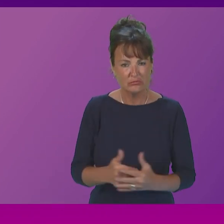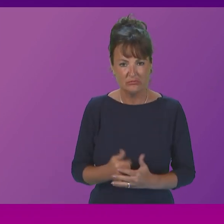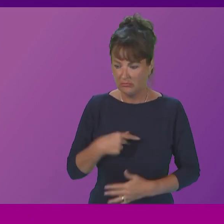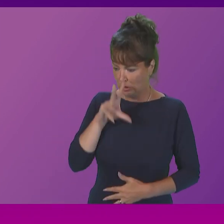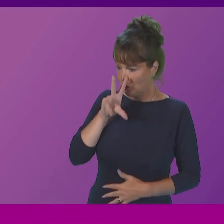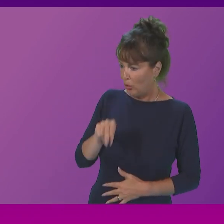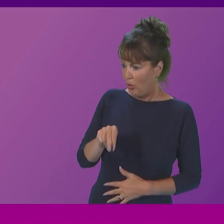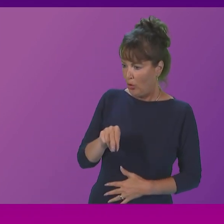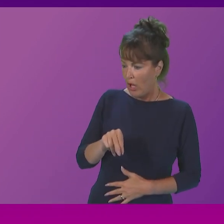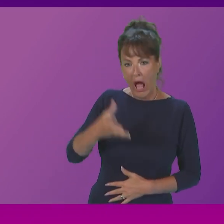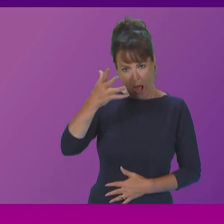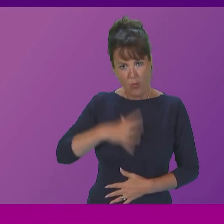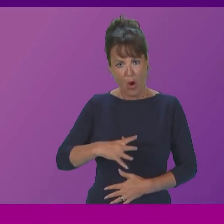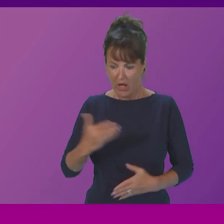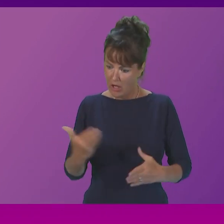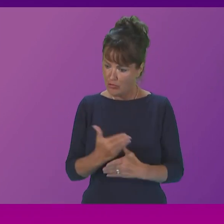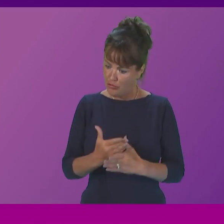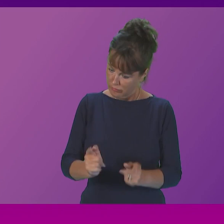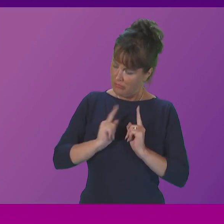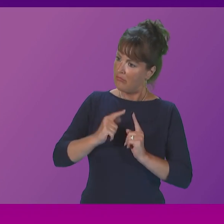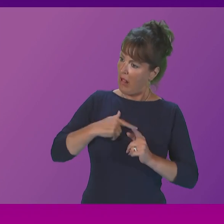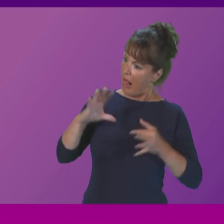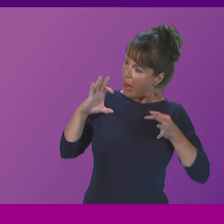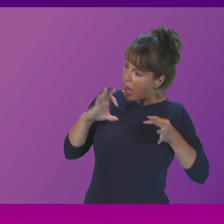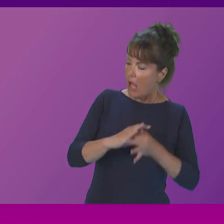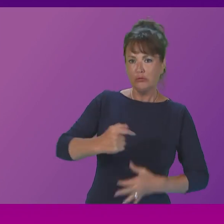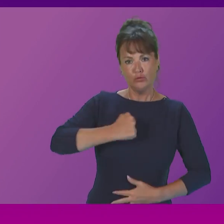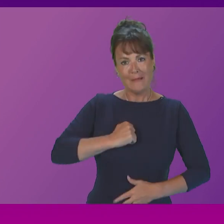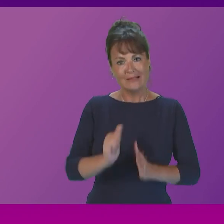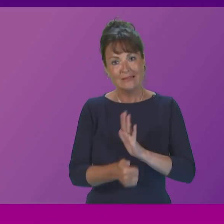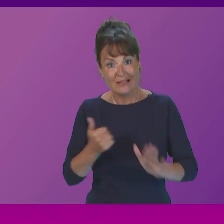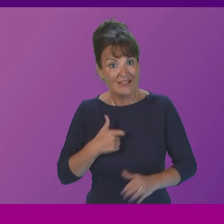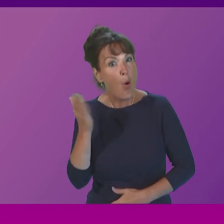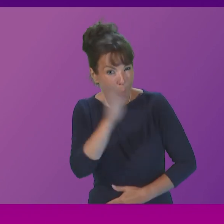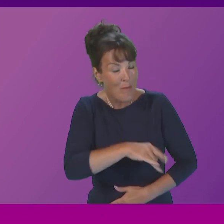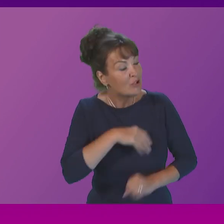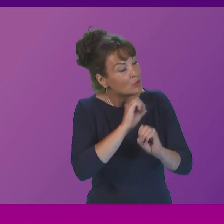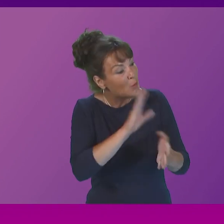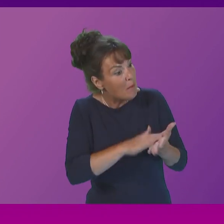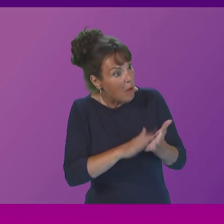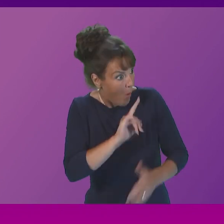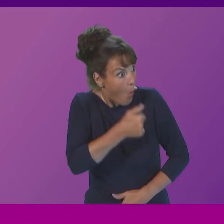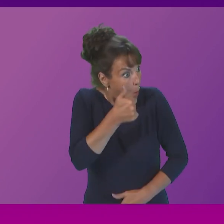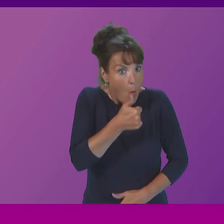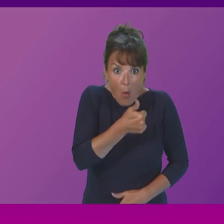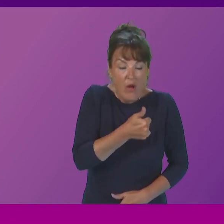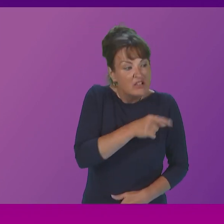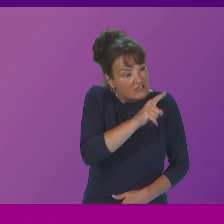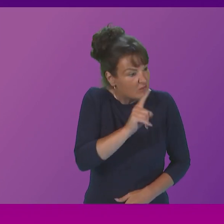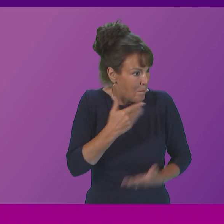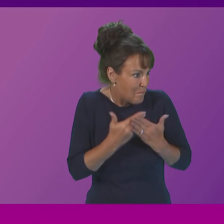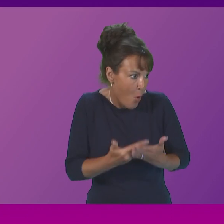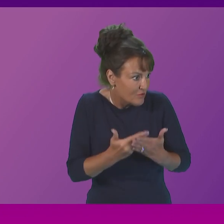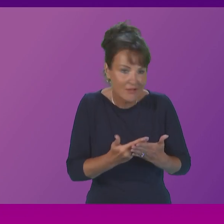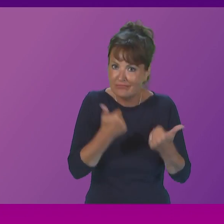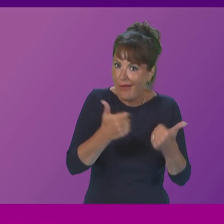no, I want to get a job on the basis of merit. And then I went home and my mum said, how'd you get on at school today? I said, oh, it was really good. Modern studies, great, love